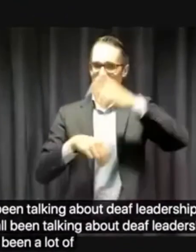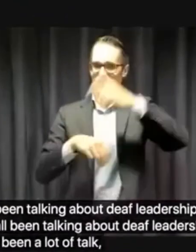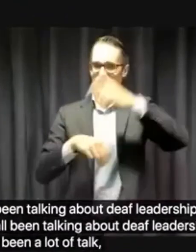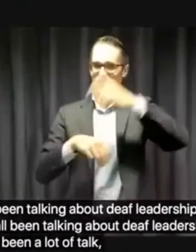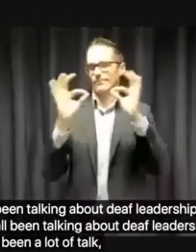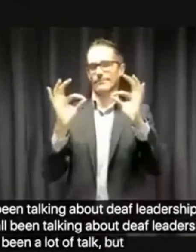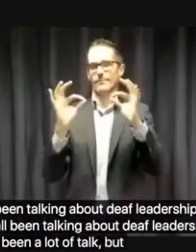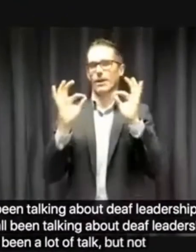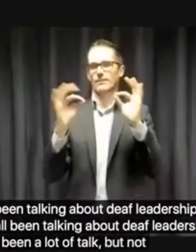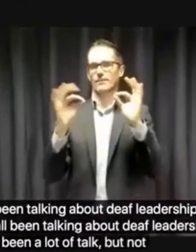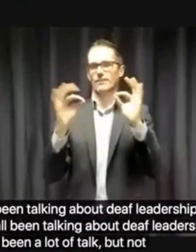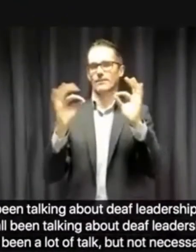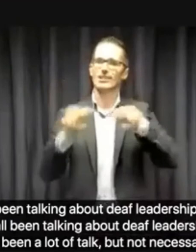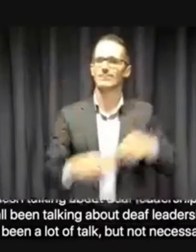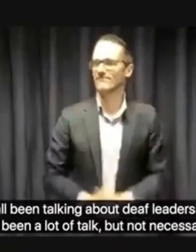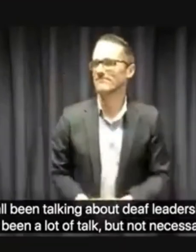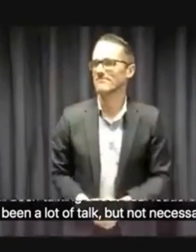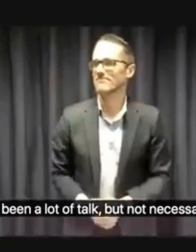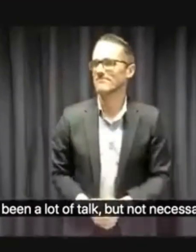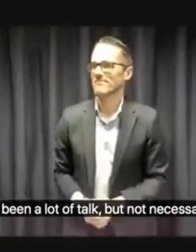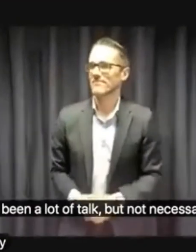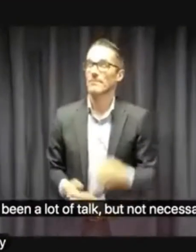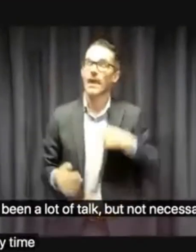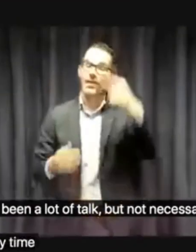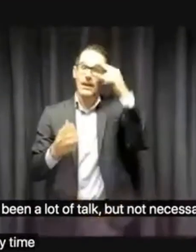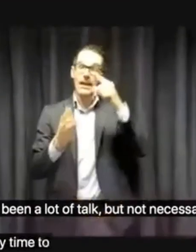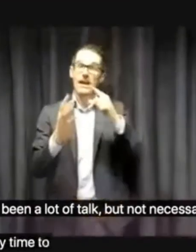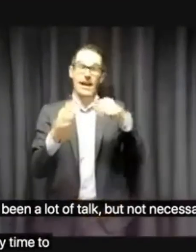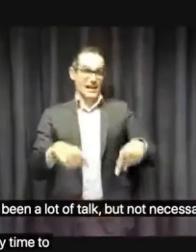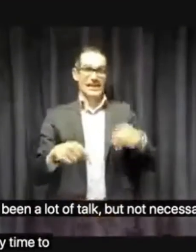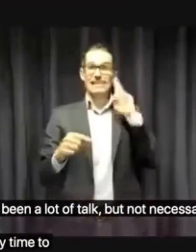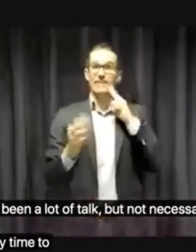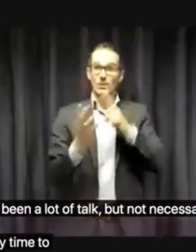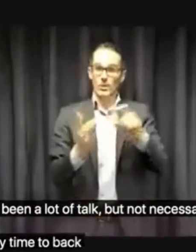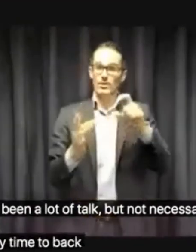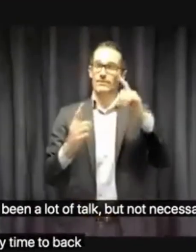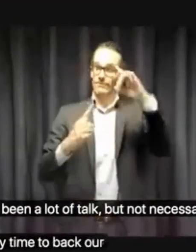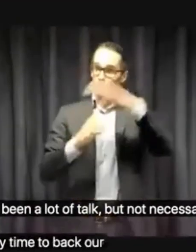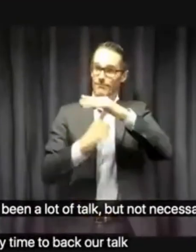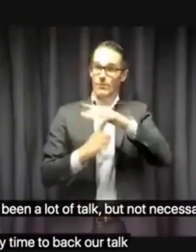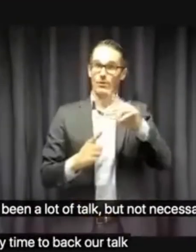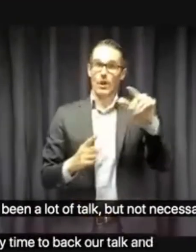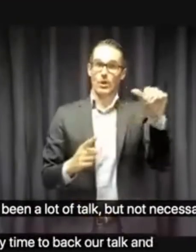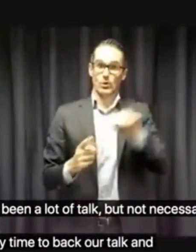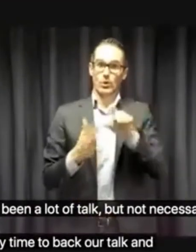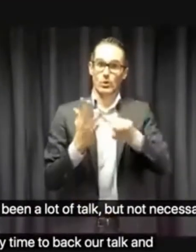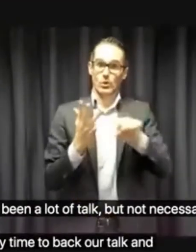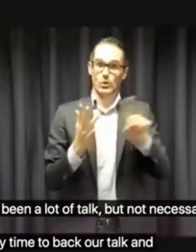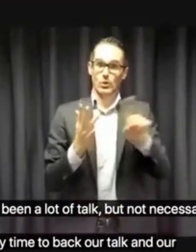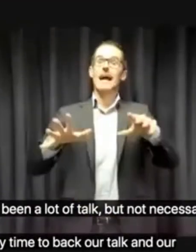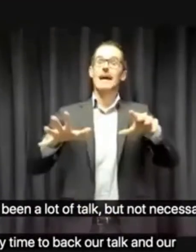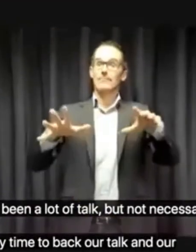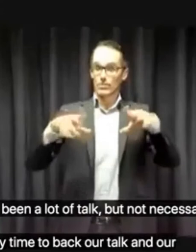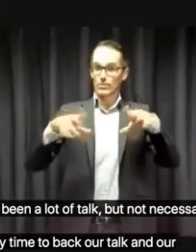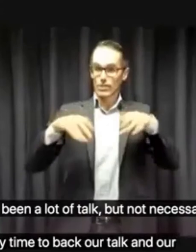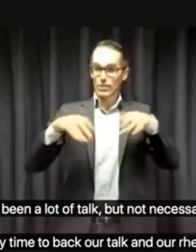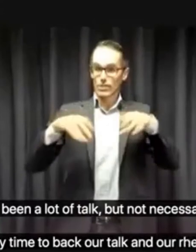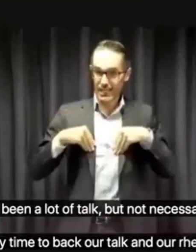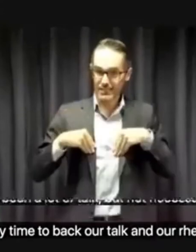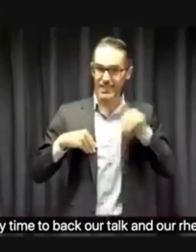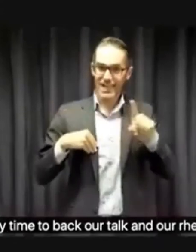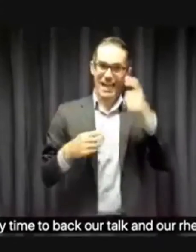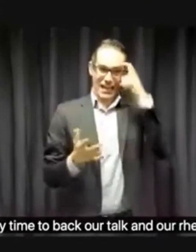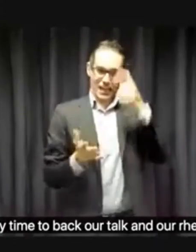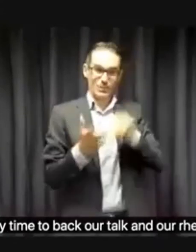talk and go retreat from action. It's important time for us to appear and see action take place. With Deaf